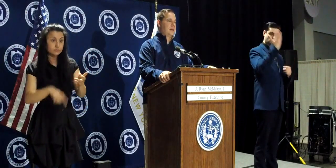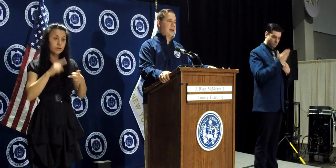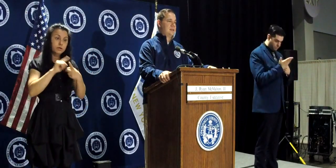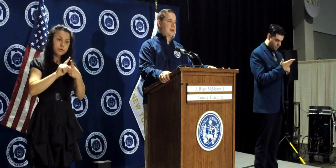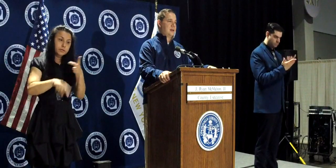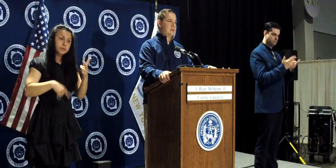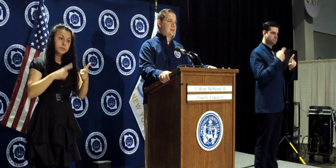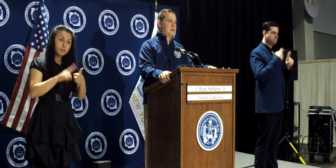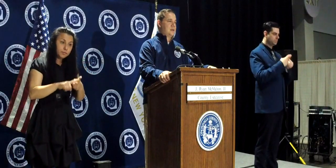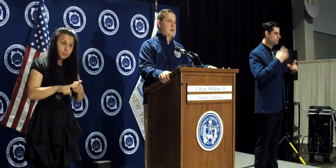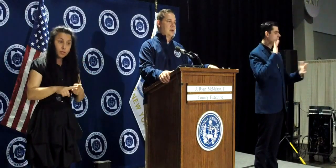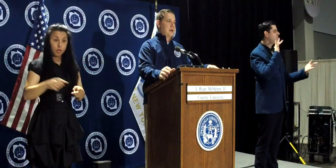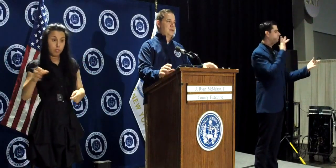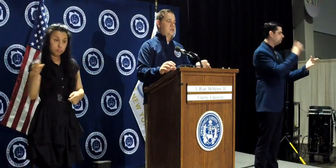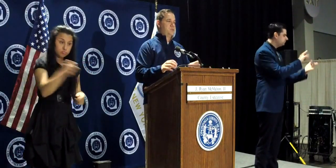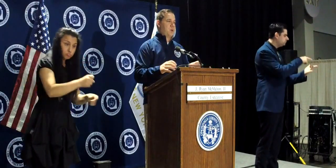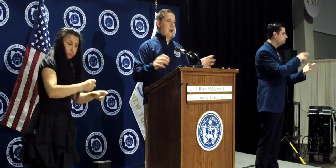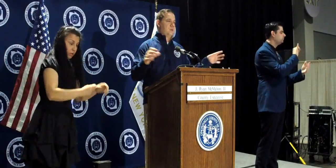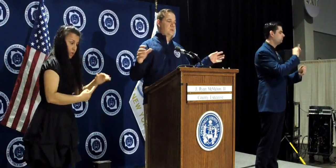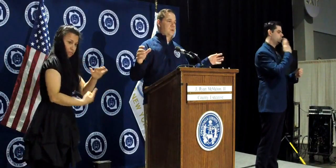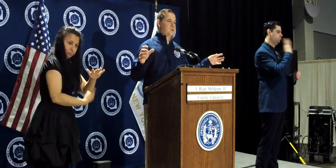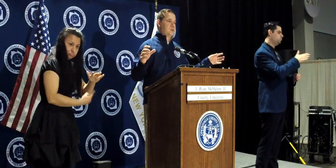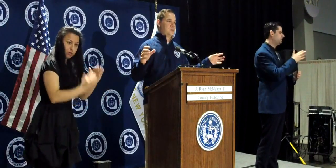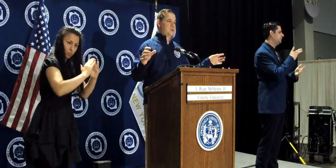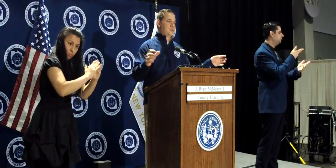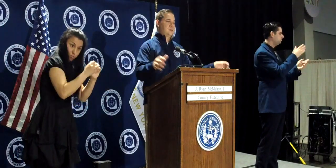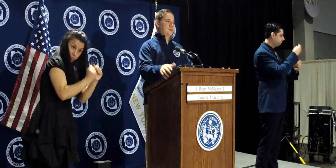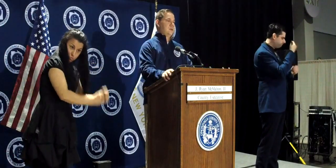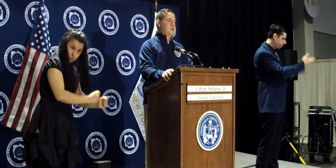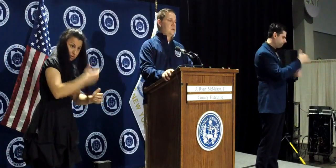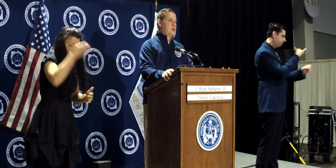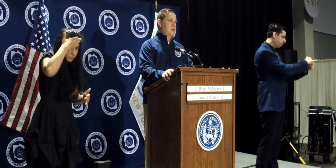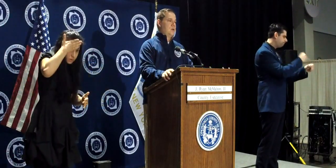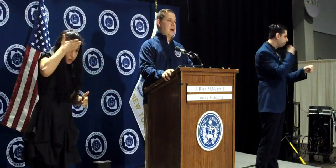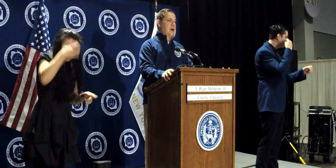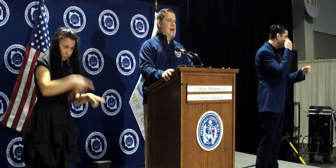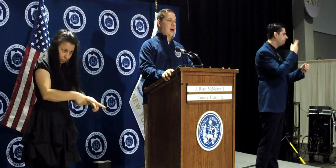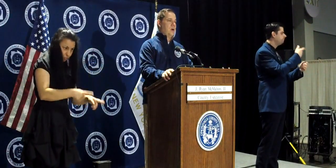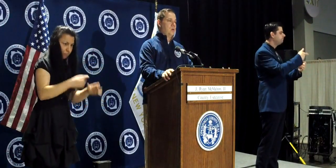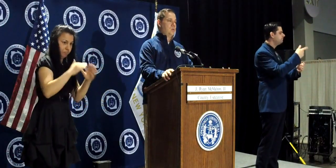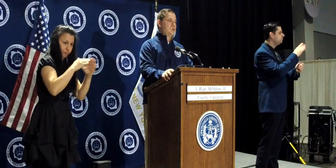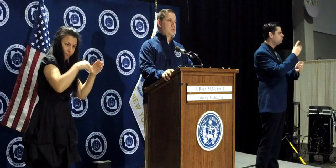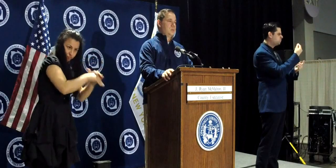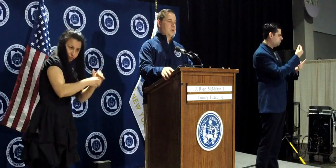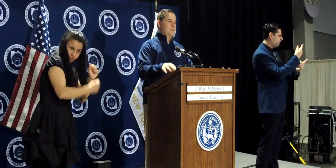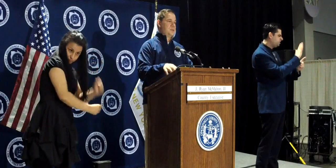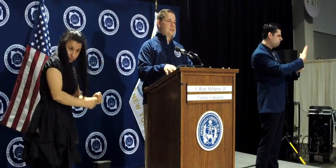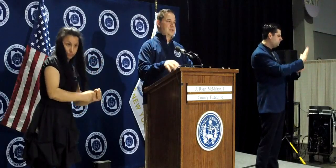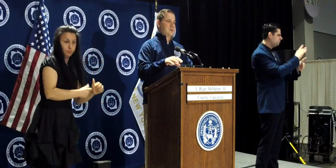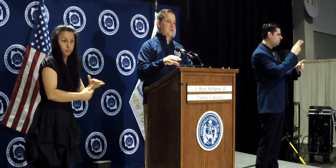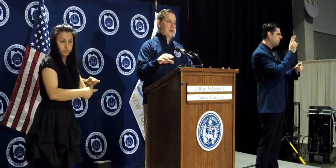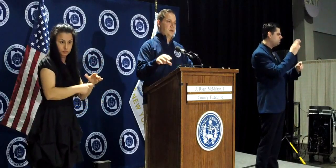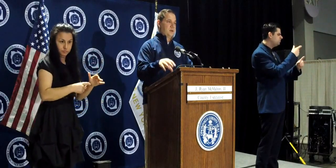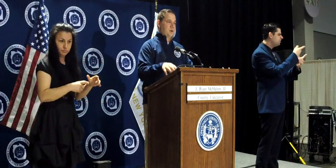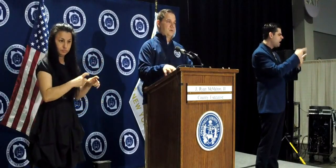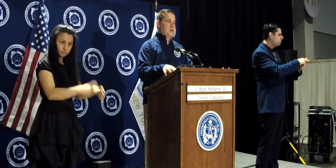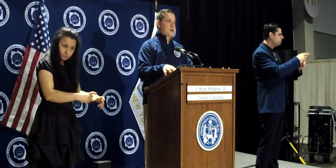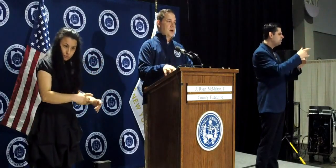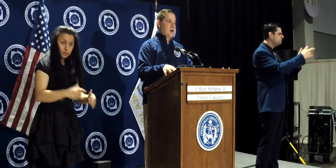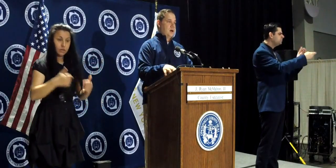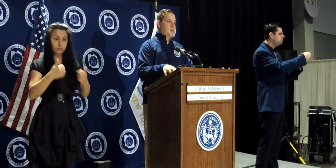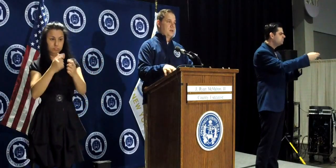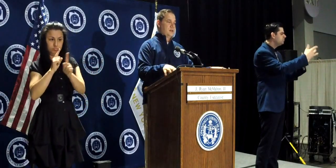may have been in contact, and then spread with social distancing. So how do we become successful and flatten the